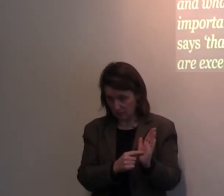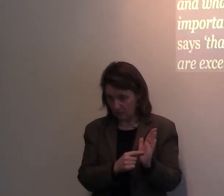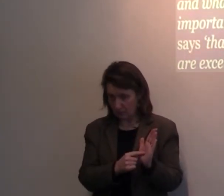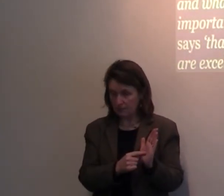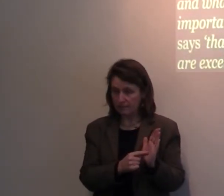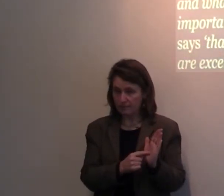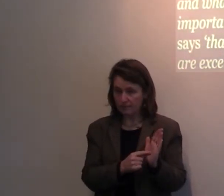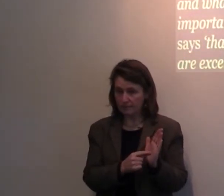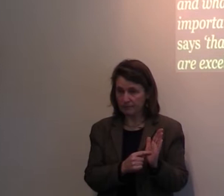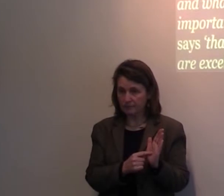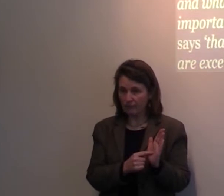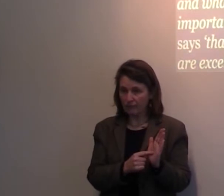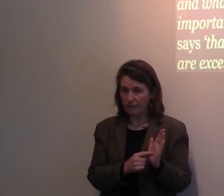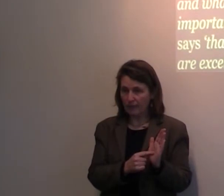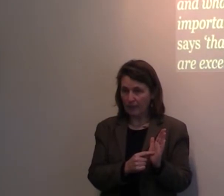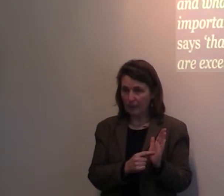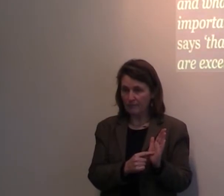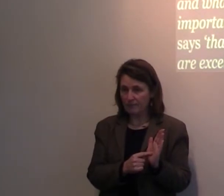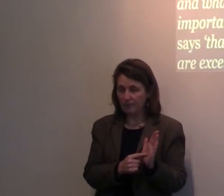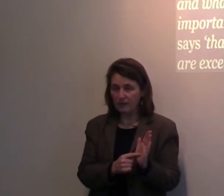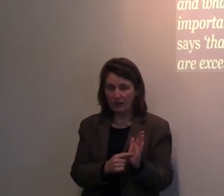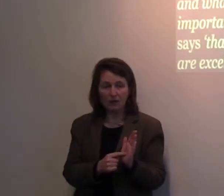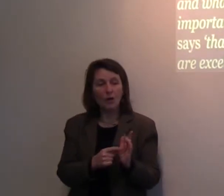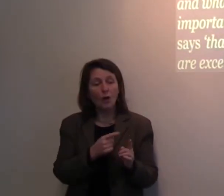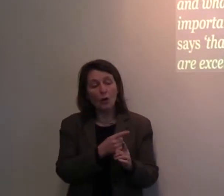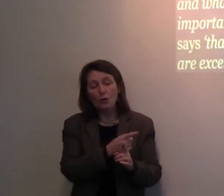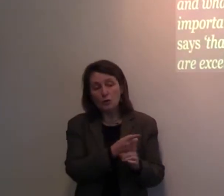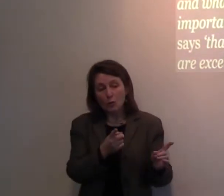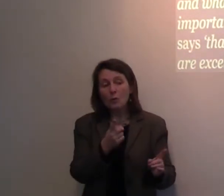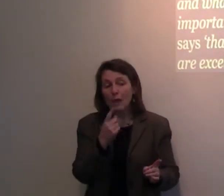quote, that you may approve things that are excellent.